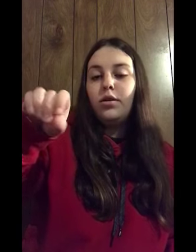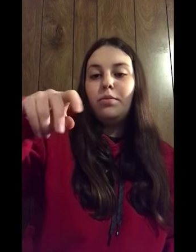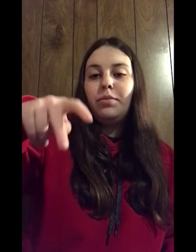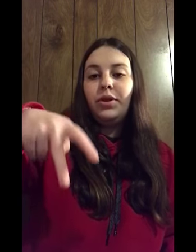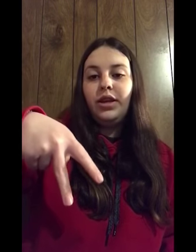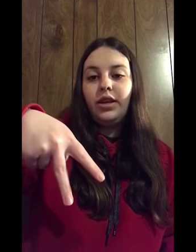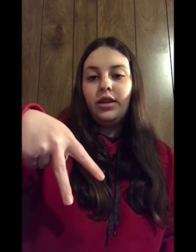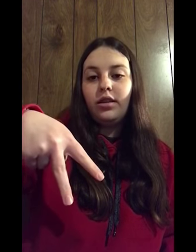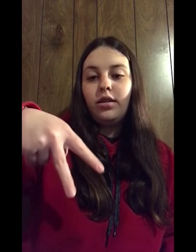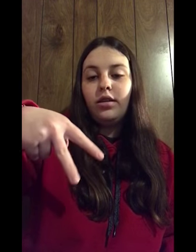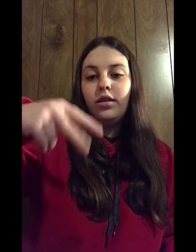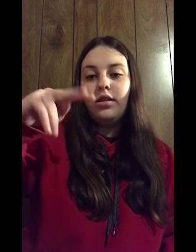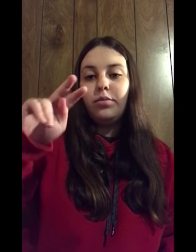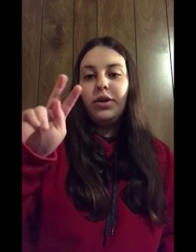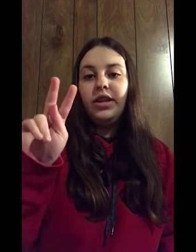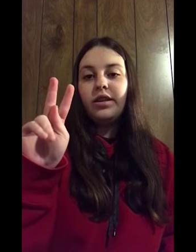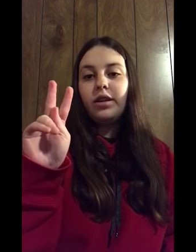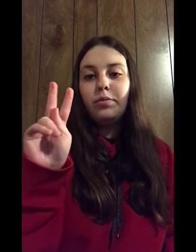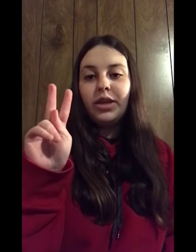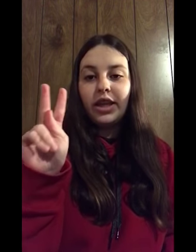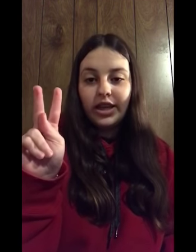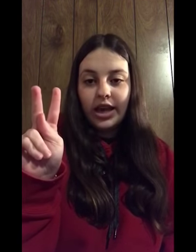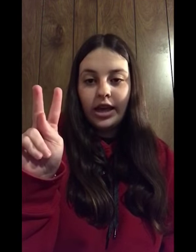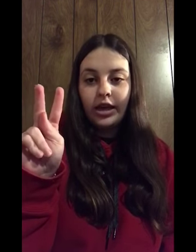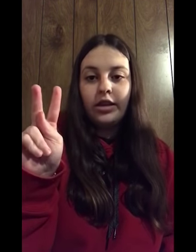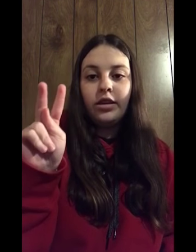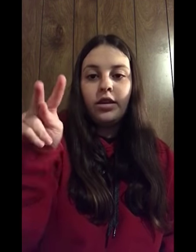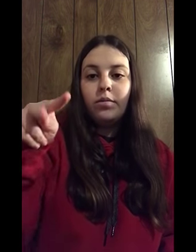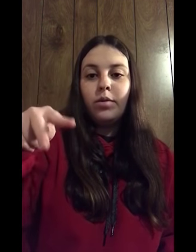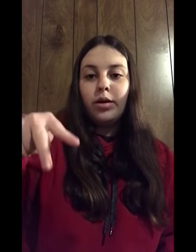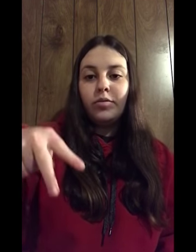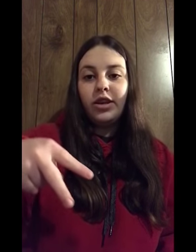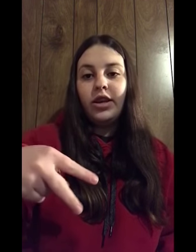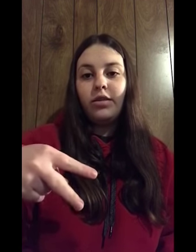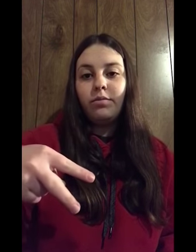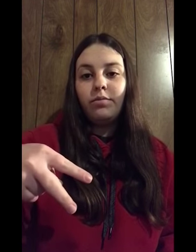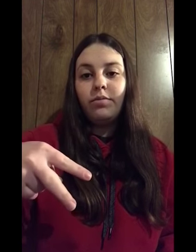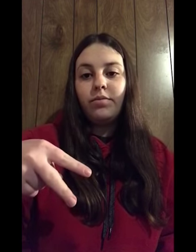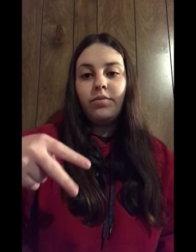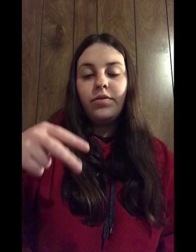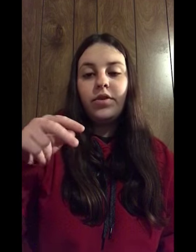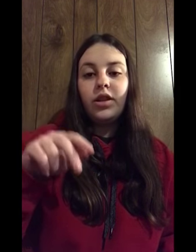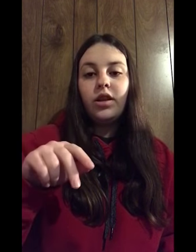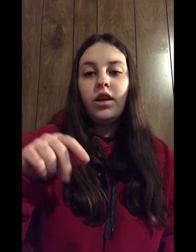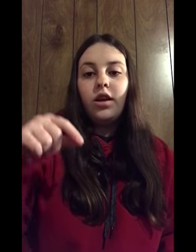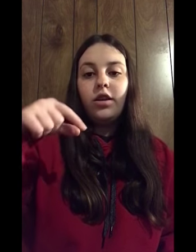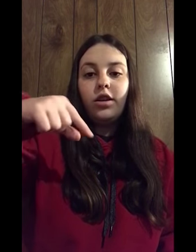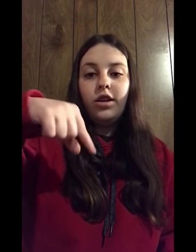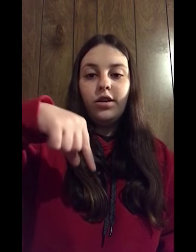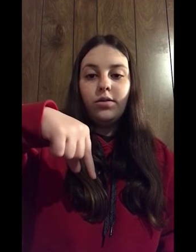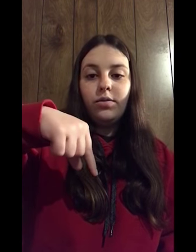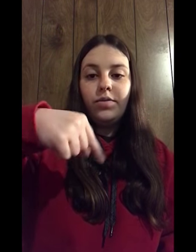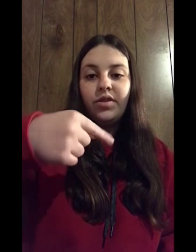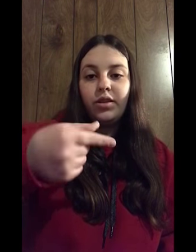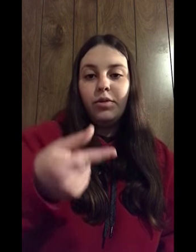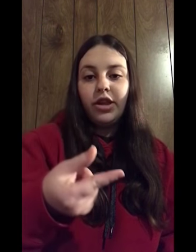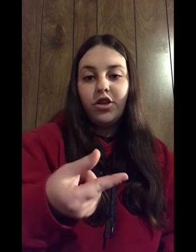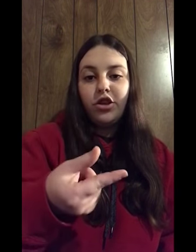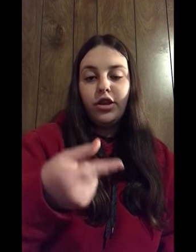P. Now P is gonna be like K, but upside down. Q. It's gonna be like G,